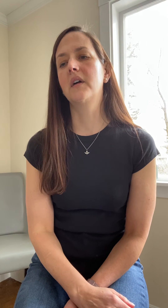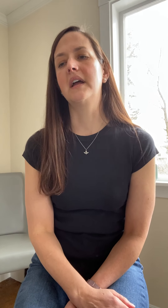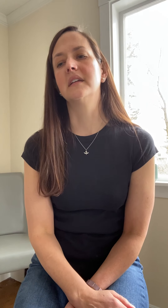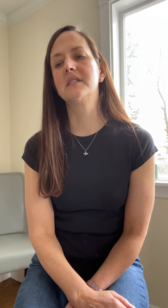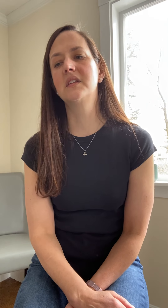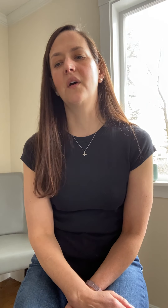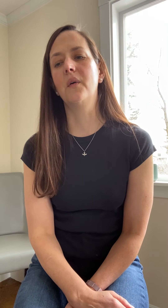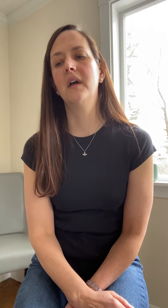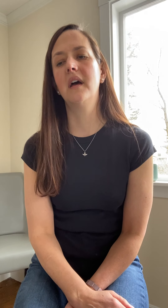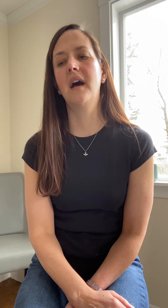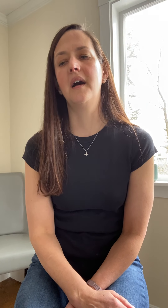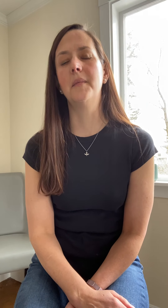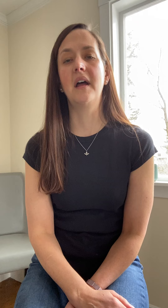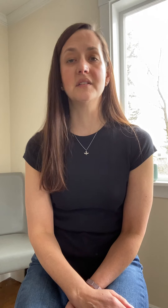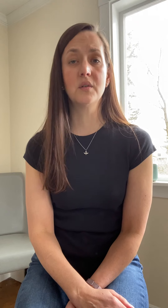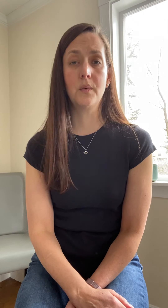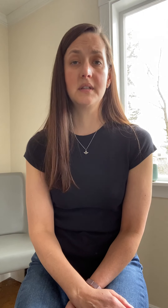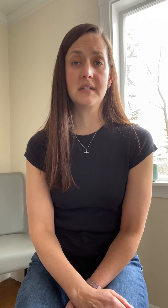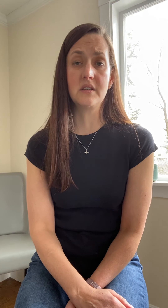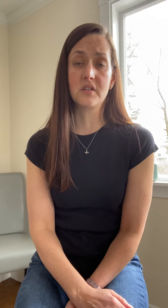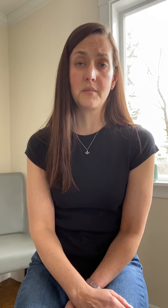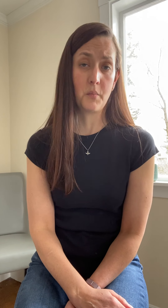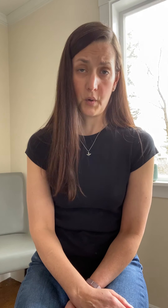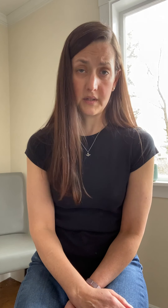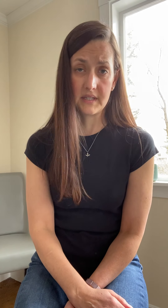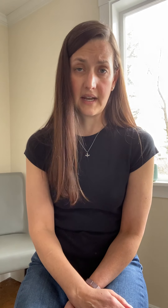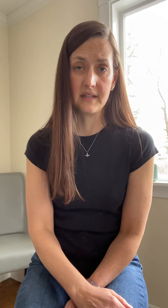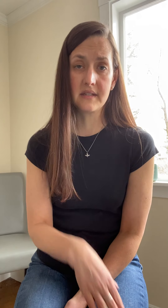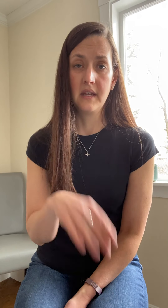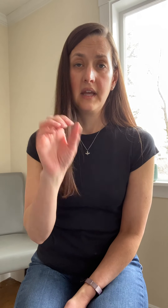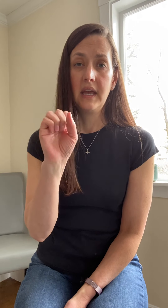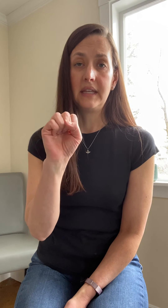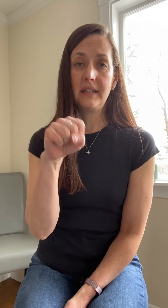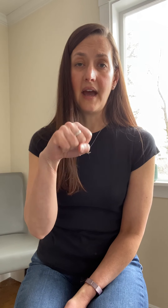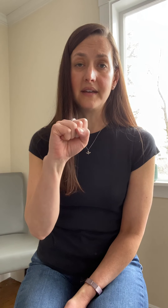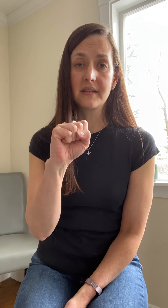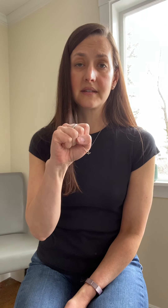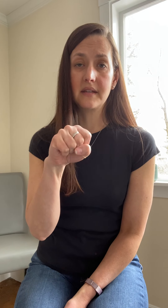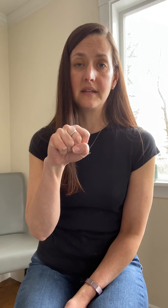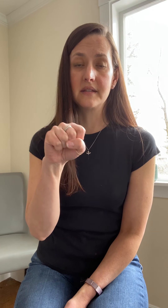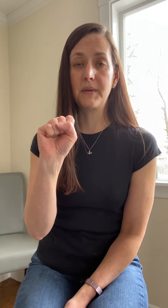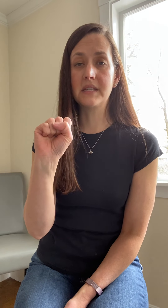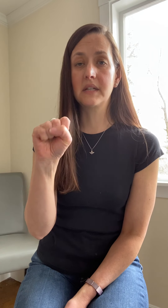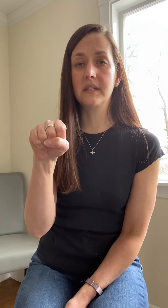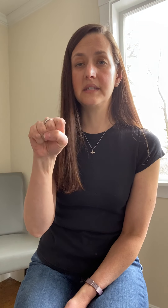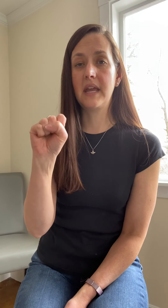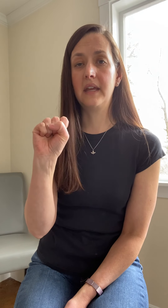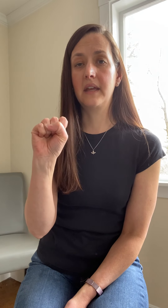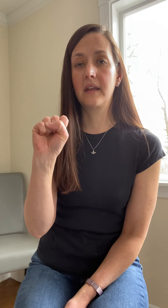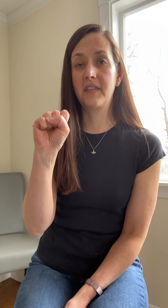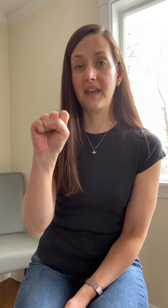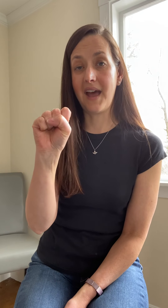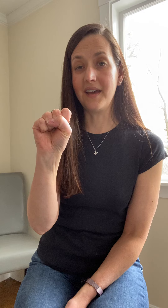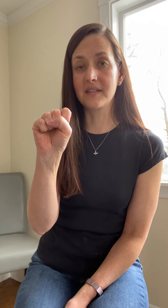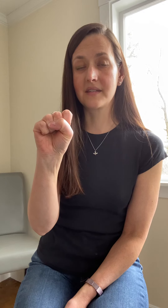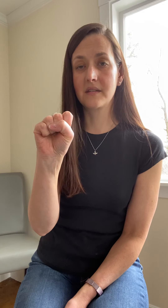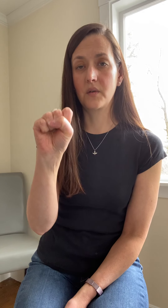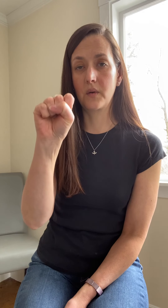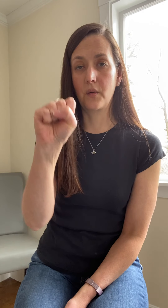Okay, so I also want to teach you some important signs. Yes is basically taking the S or